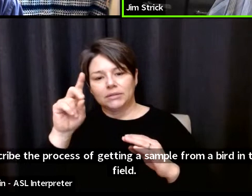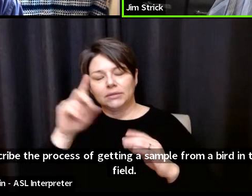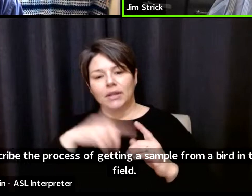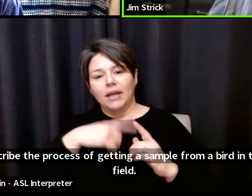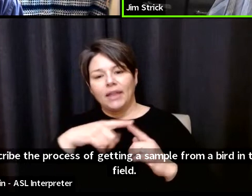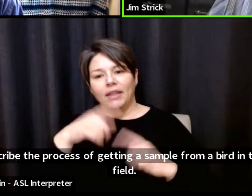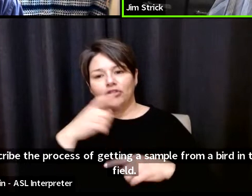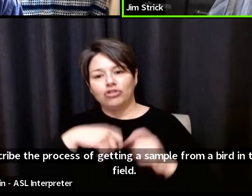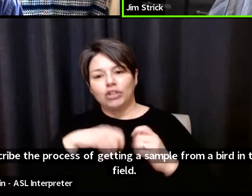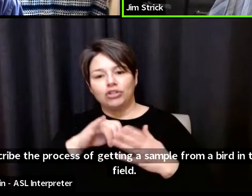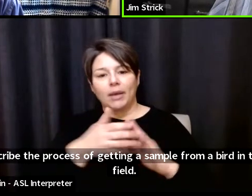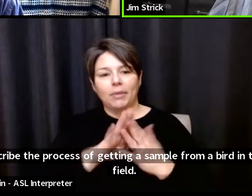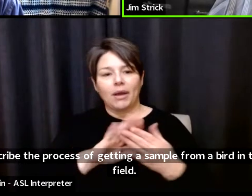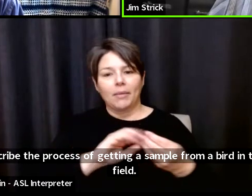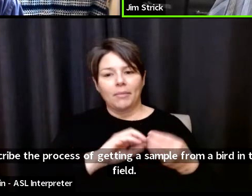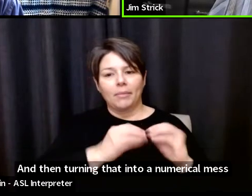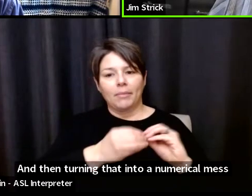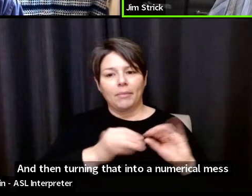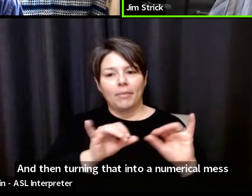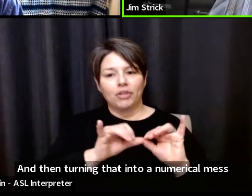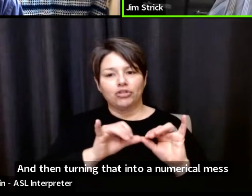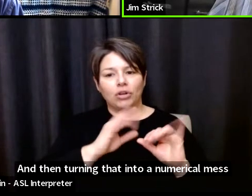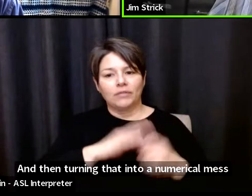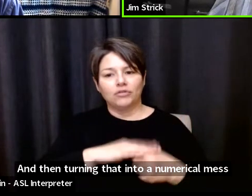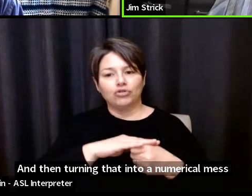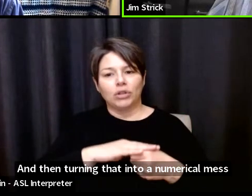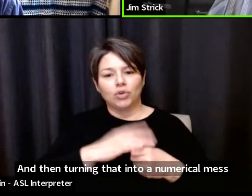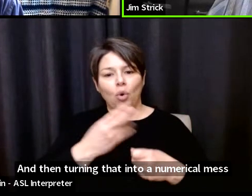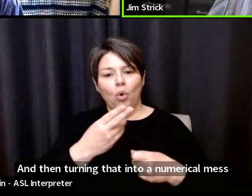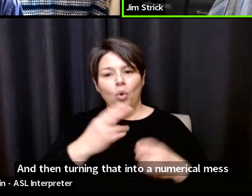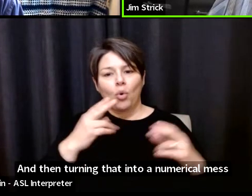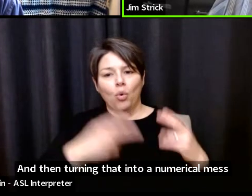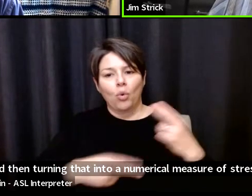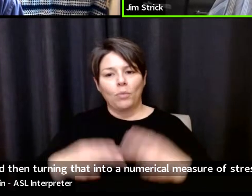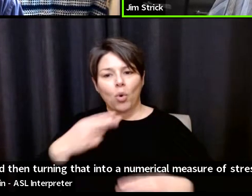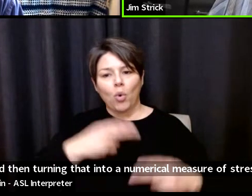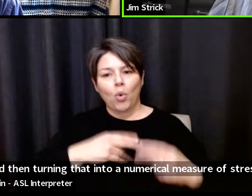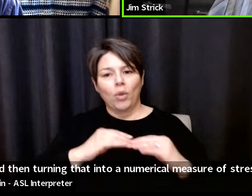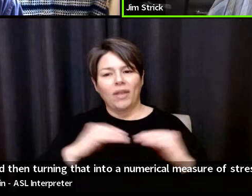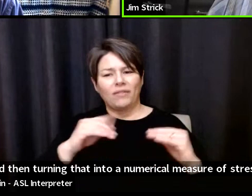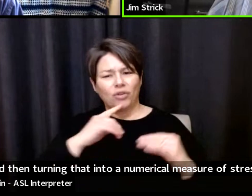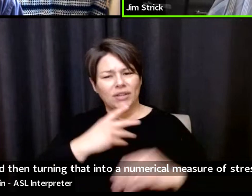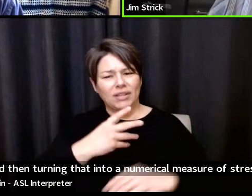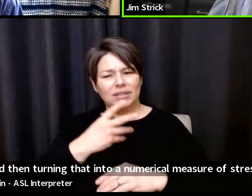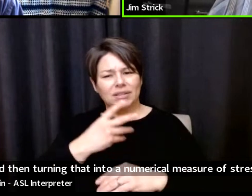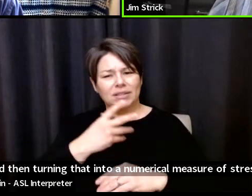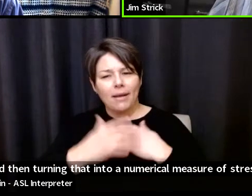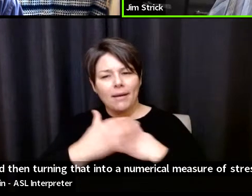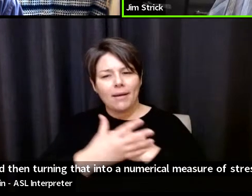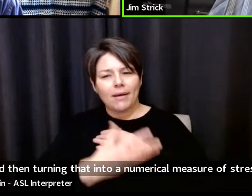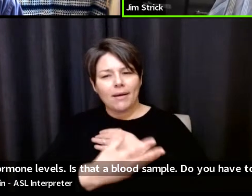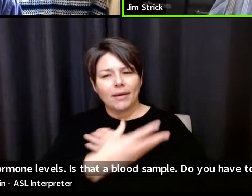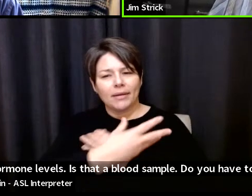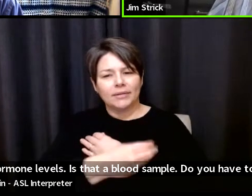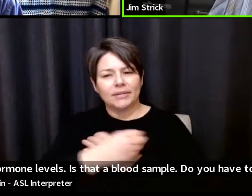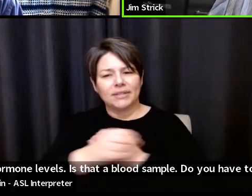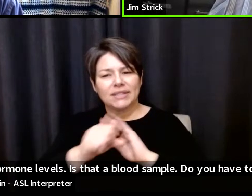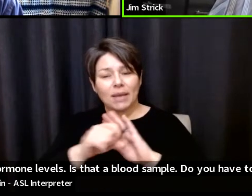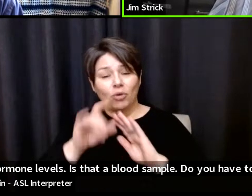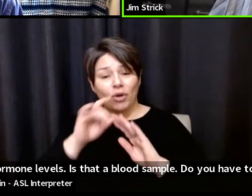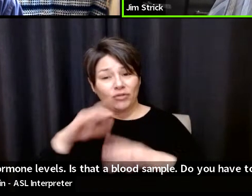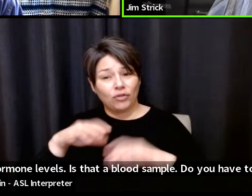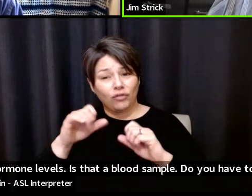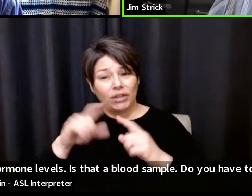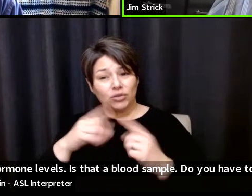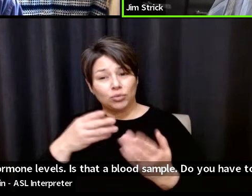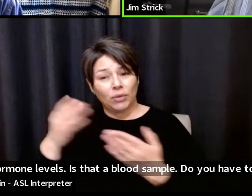that into a numerical measure of stress hormone levels. Is it a blood sample? Do you have to freeze them to get them back to a